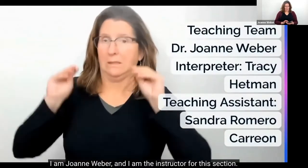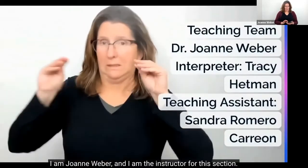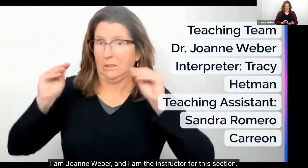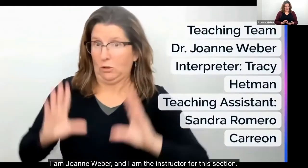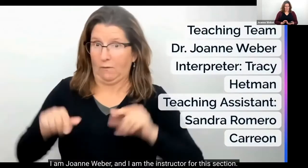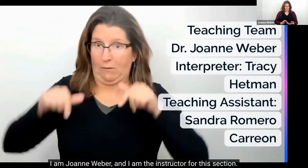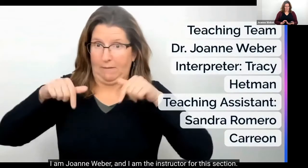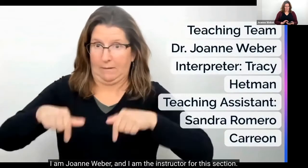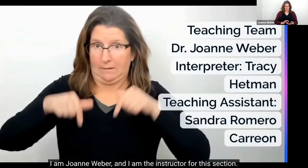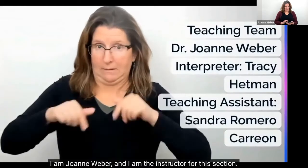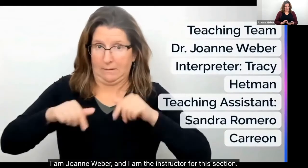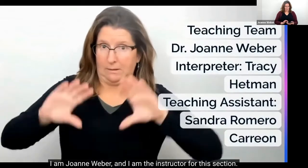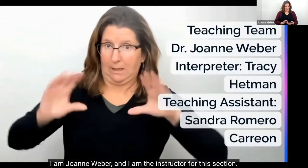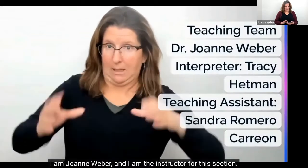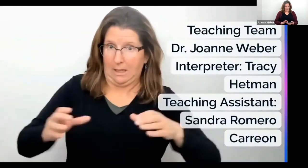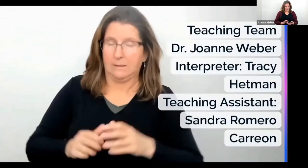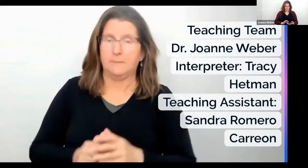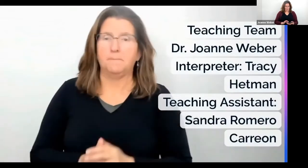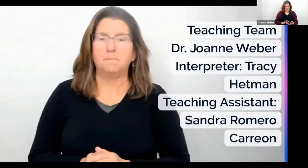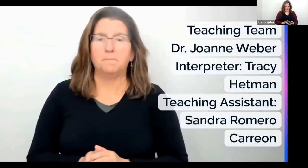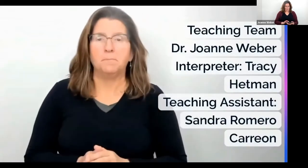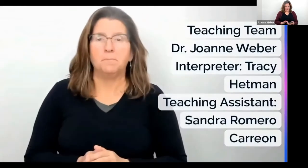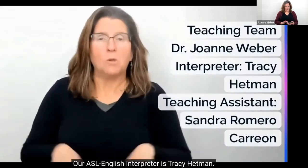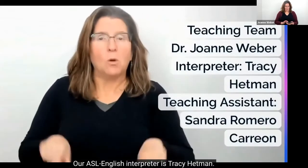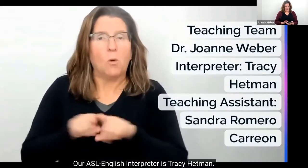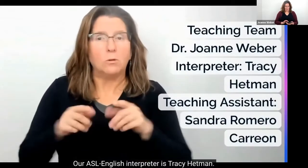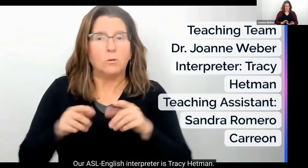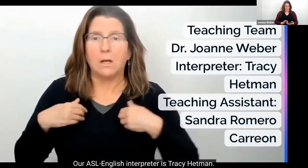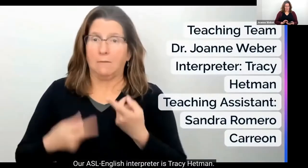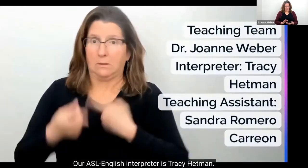and I am the instructor for this section.